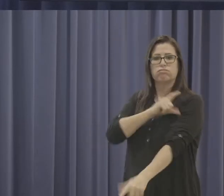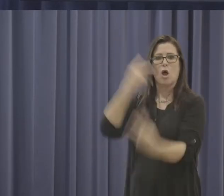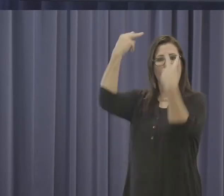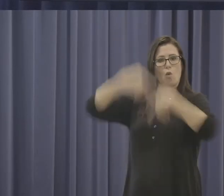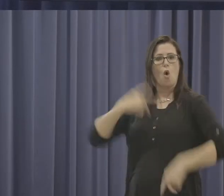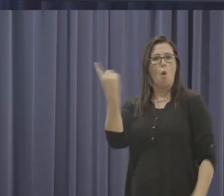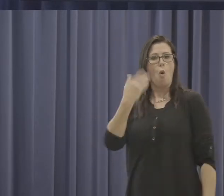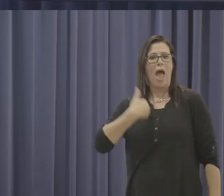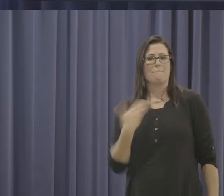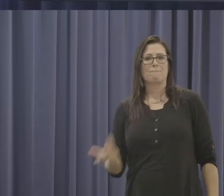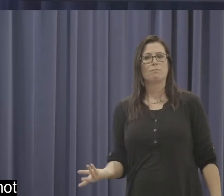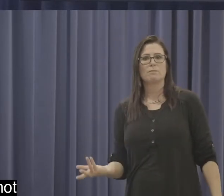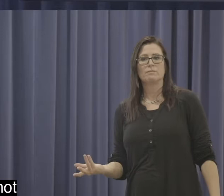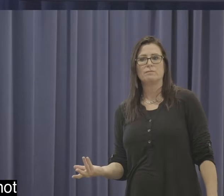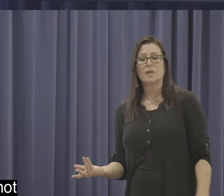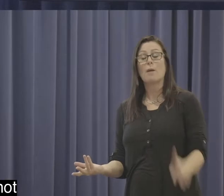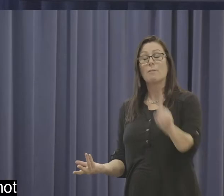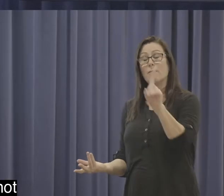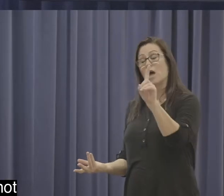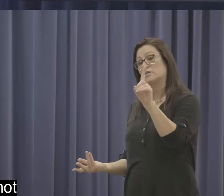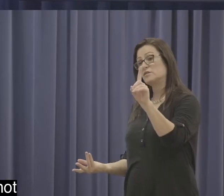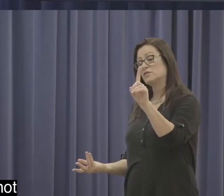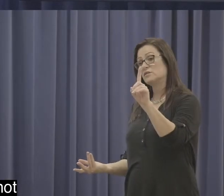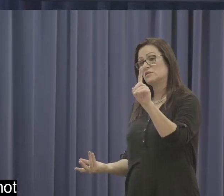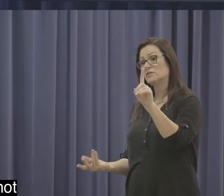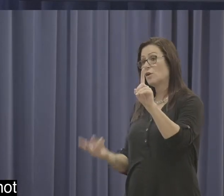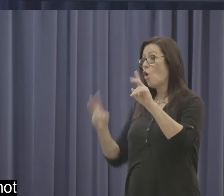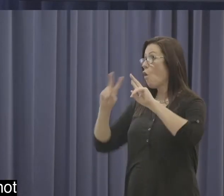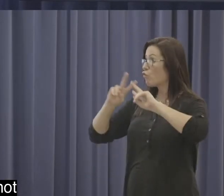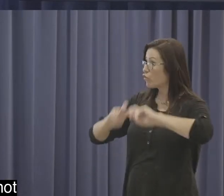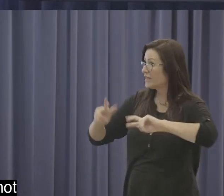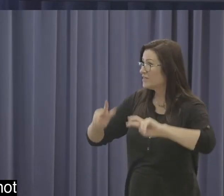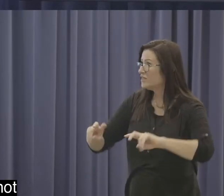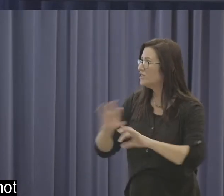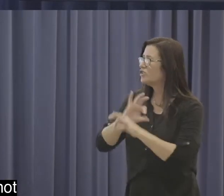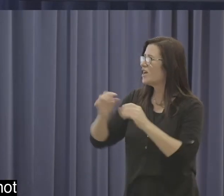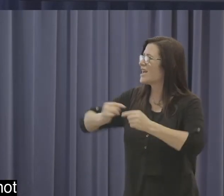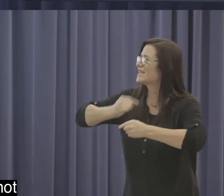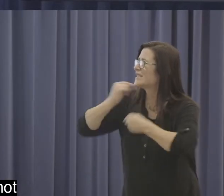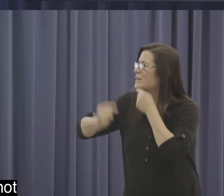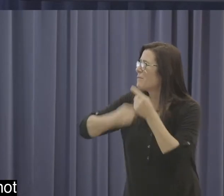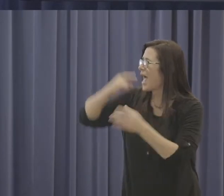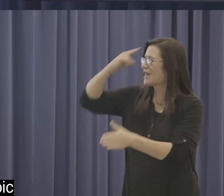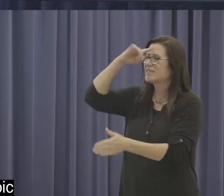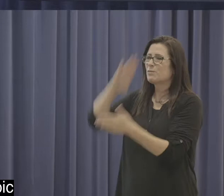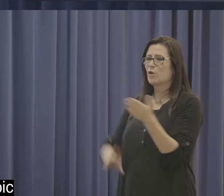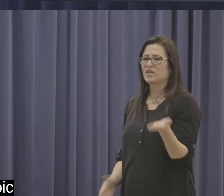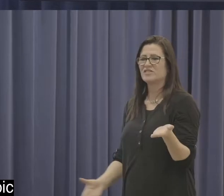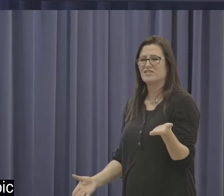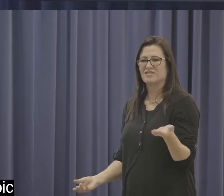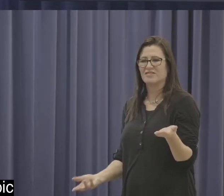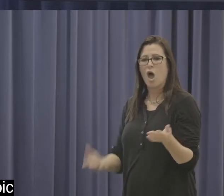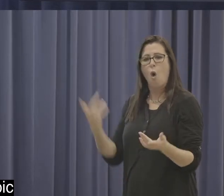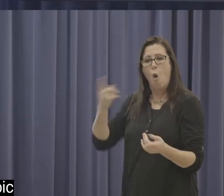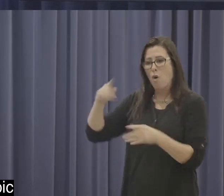self-image. However, research does not give us lived experiences. Young people with a